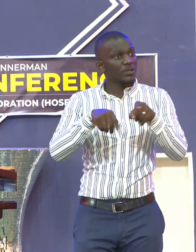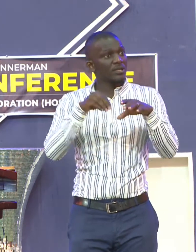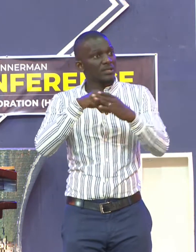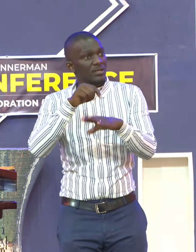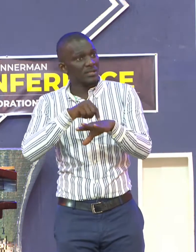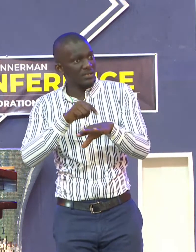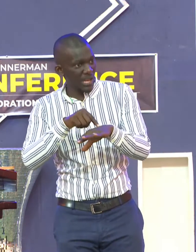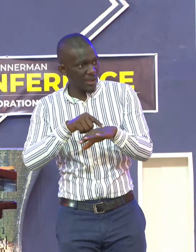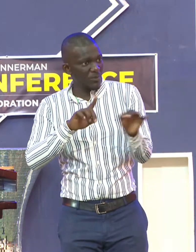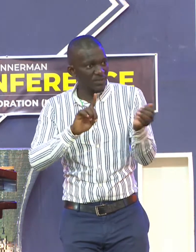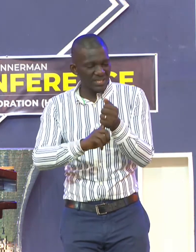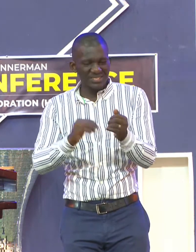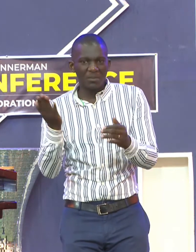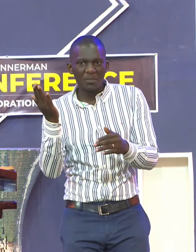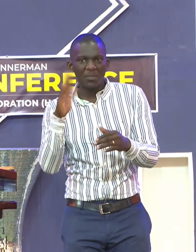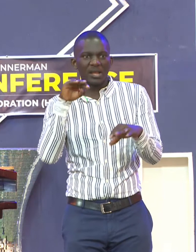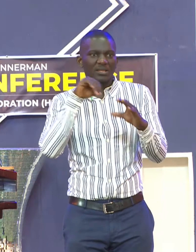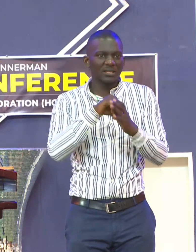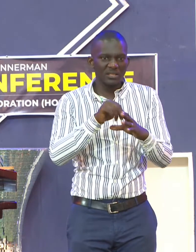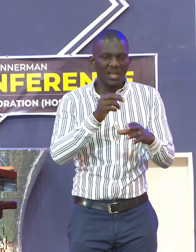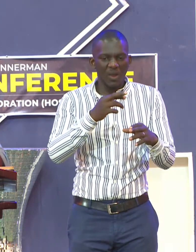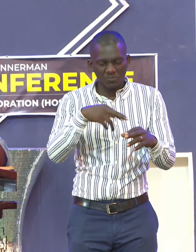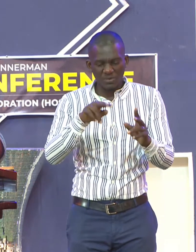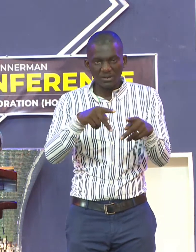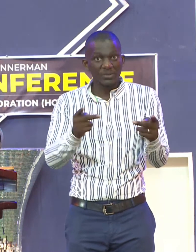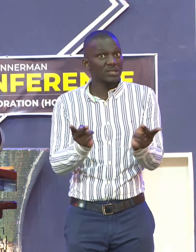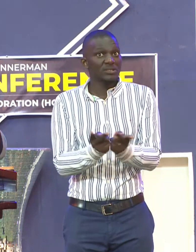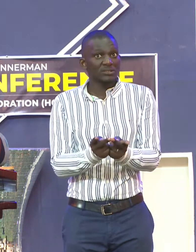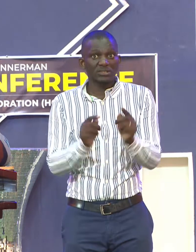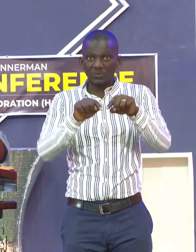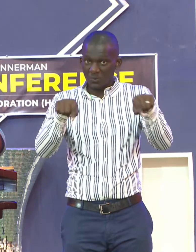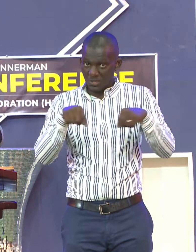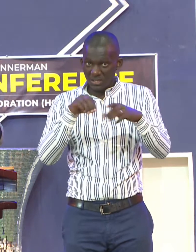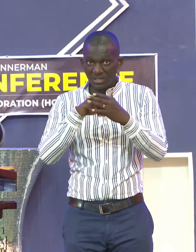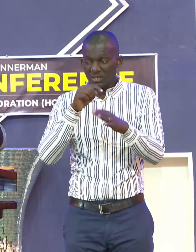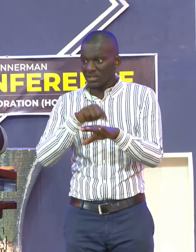restored. We are in times of being restored to our positions.